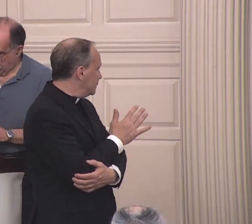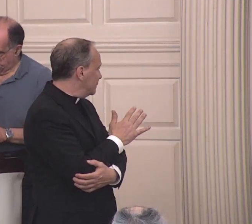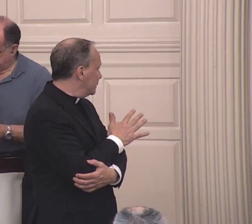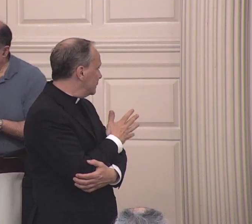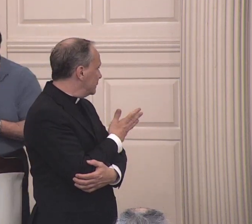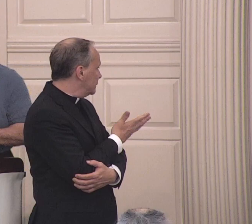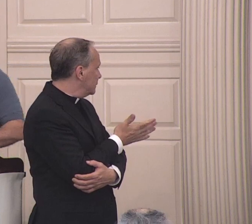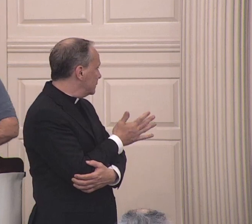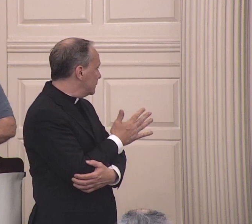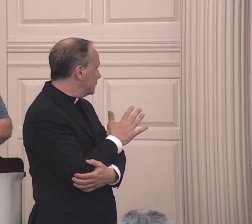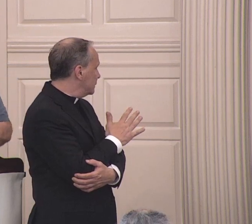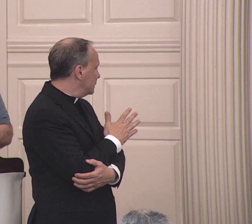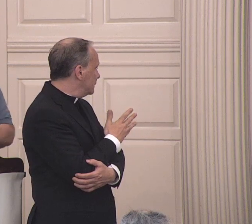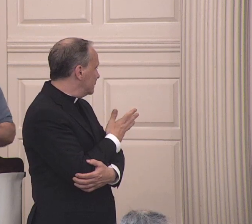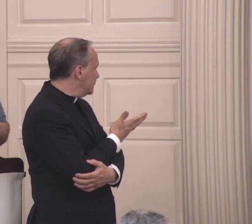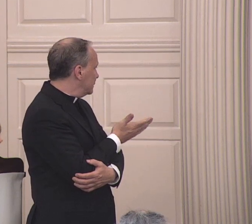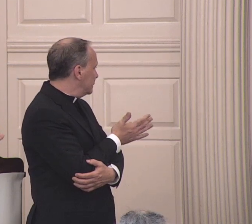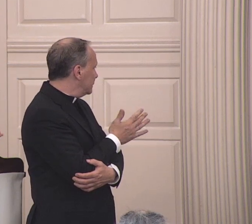Benedicta